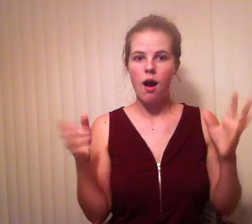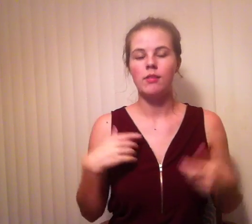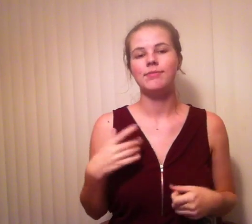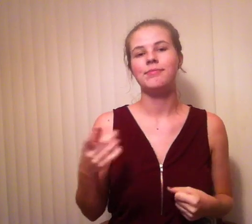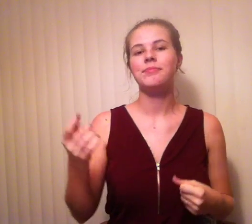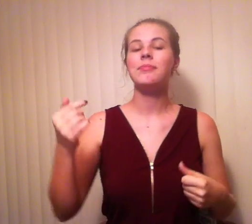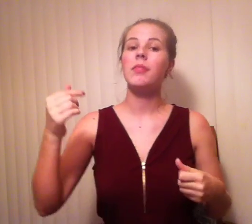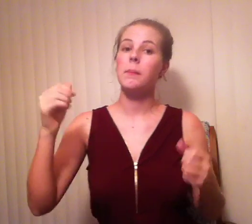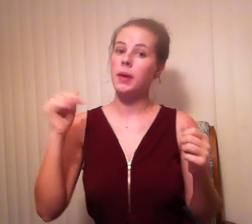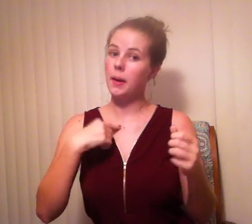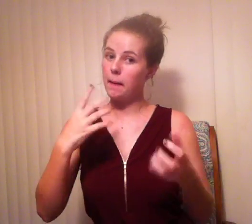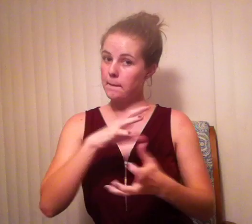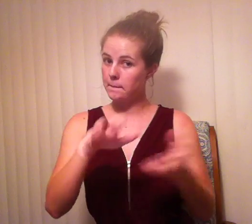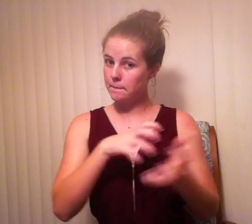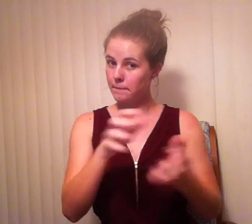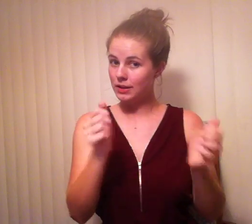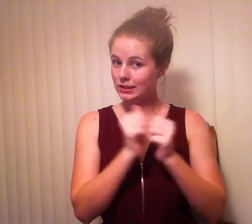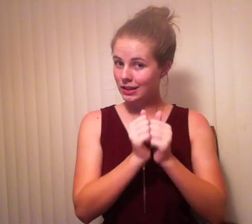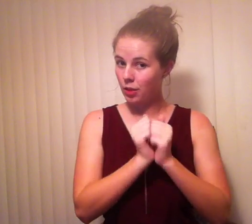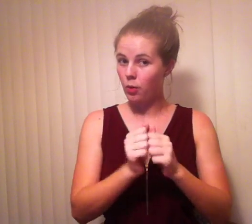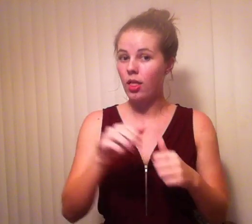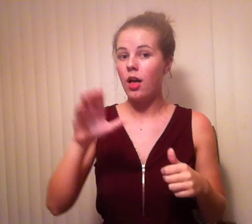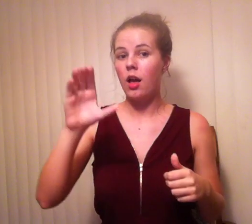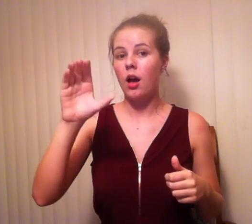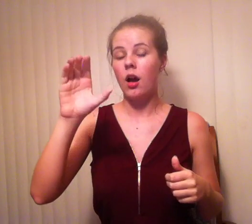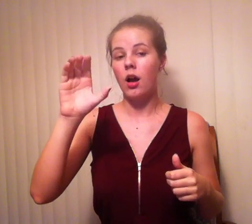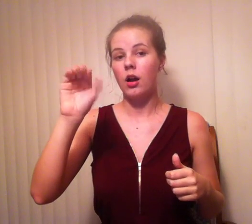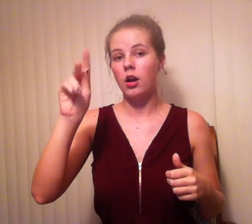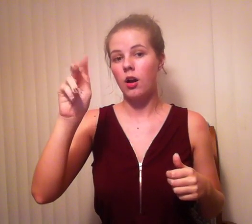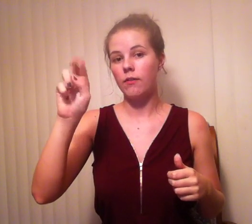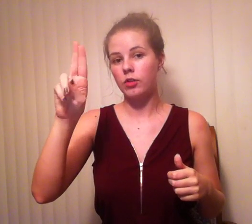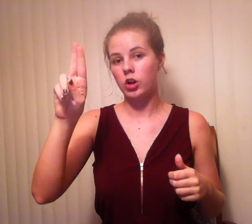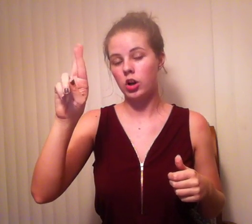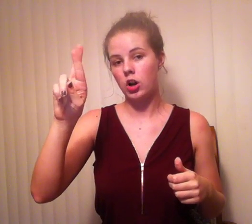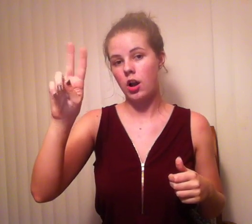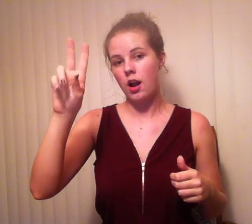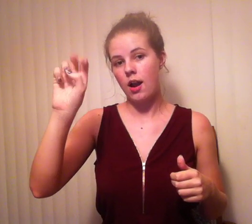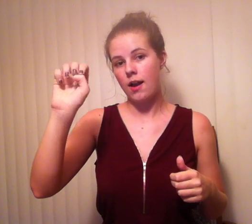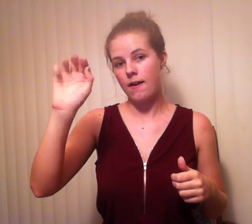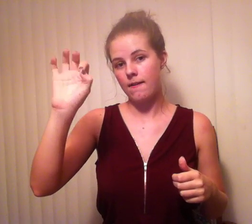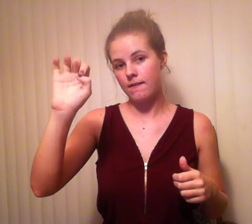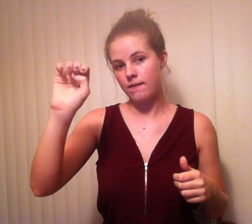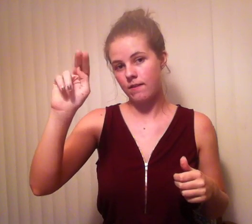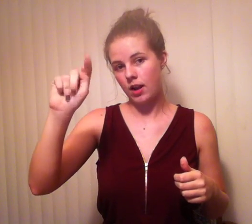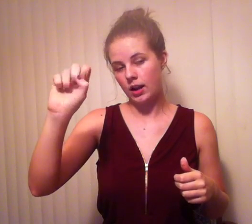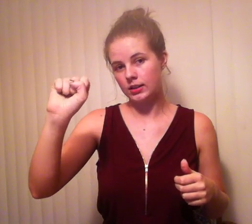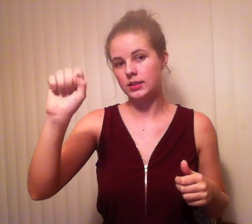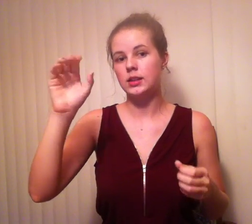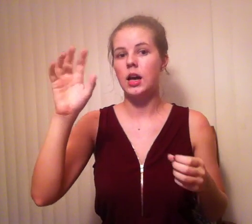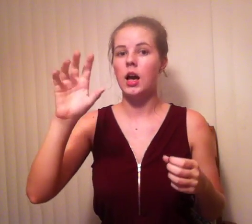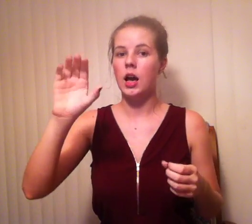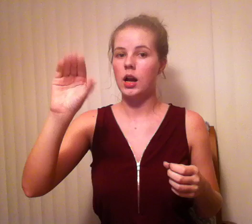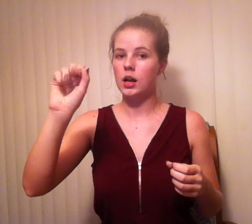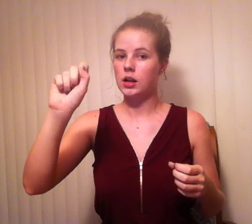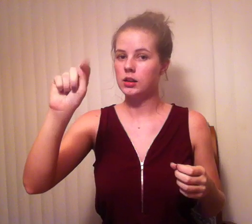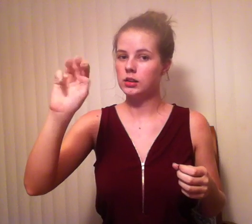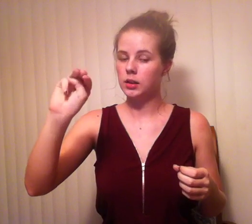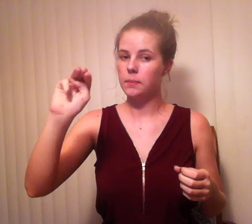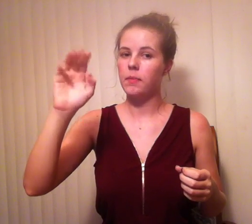the Cover FX Custom Cover Drops. And this is like an intense form of foundation. It is basically all